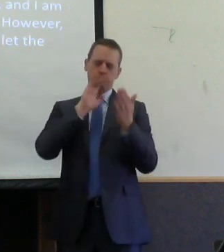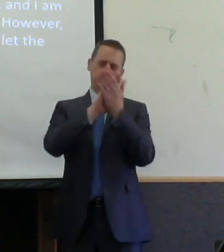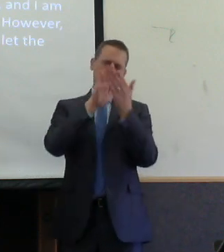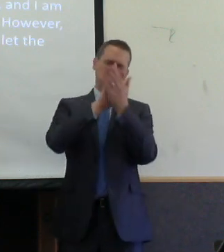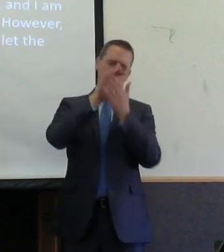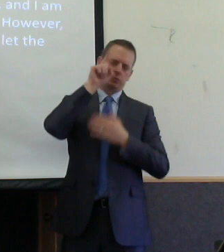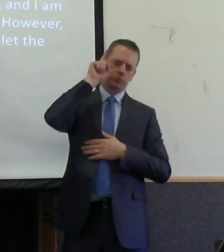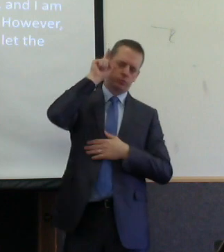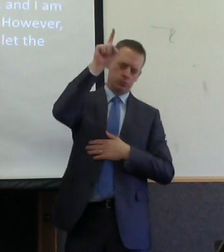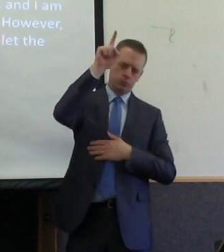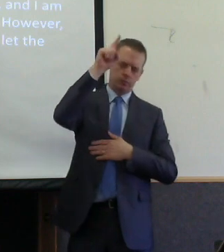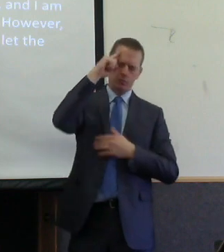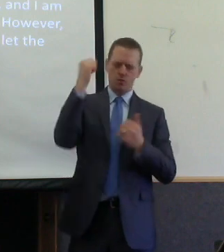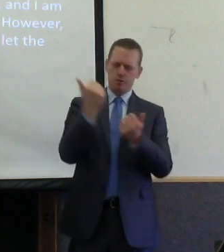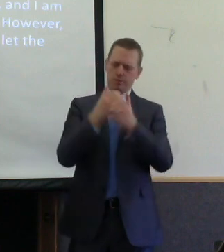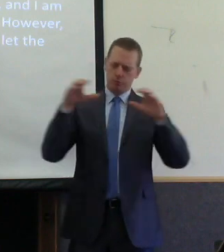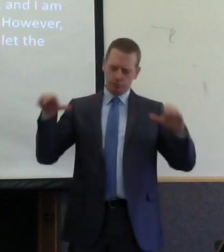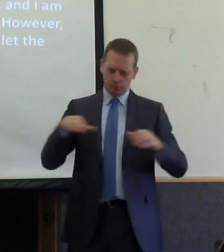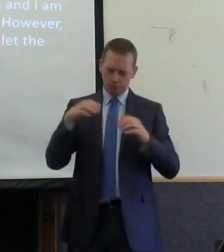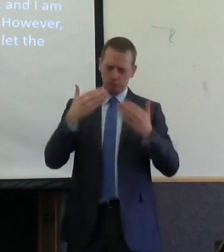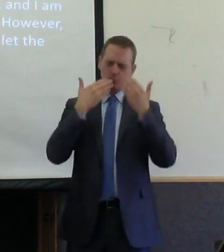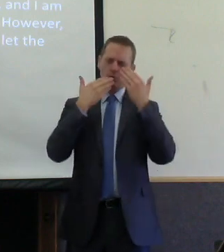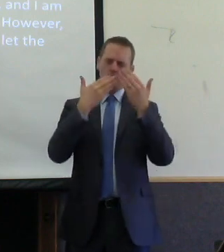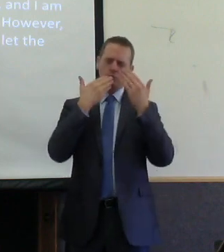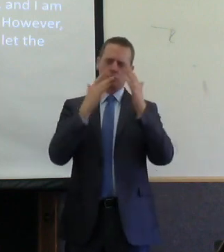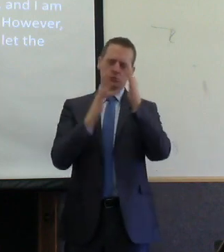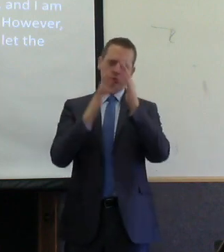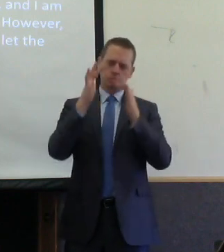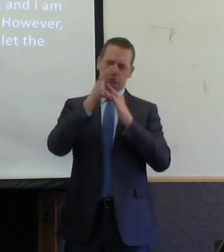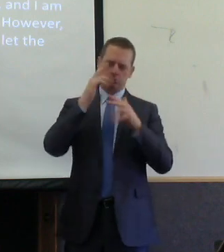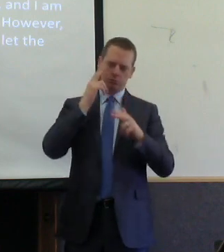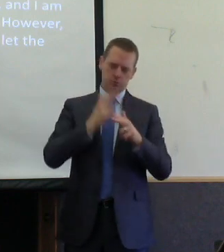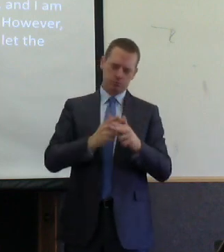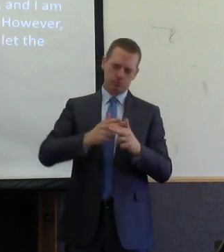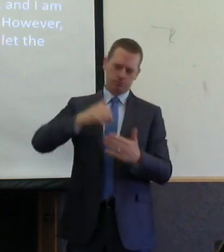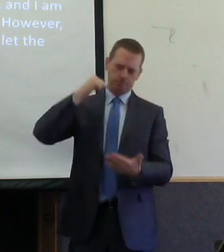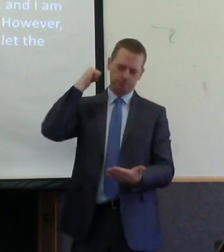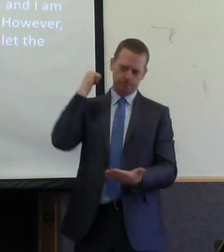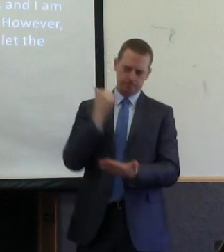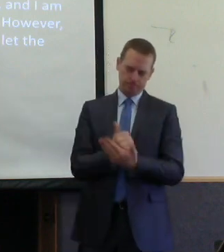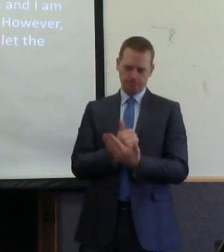Thank you.